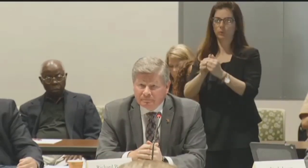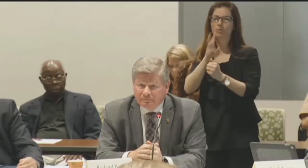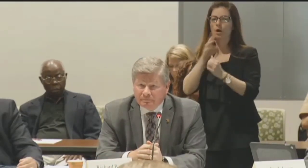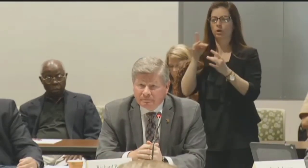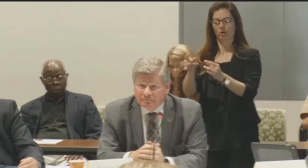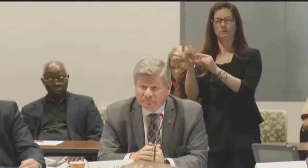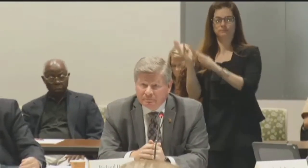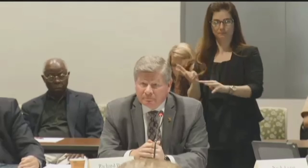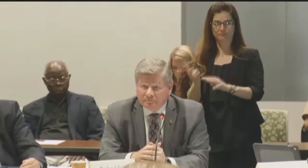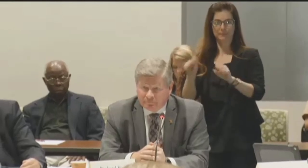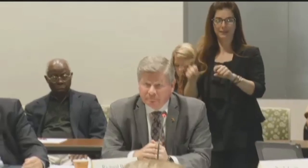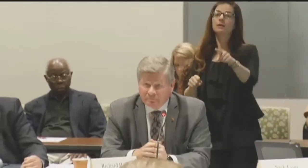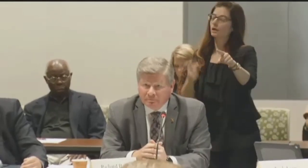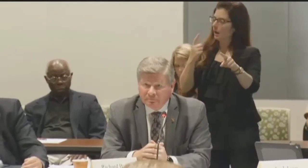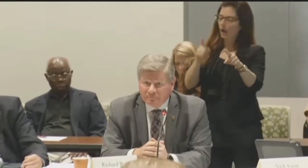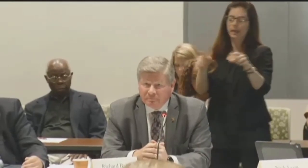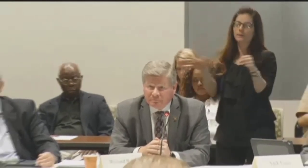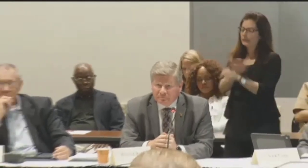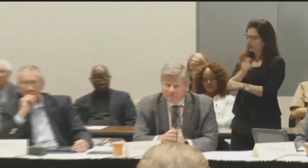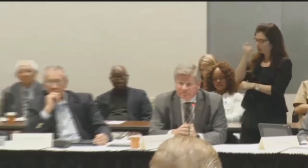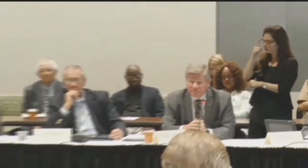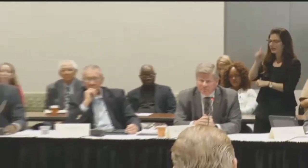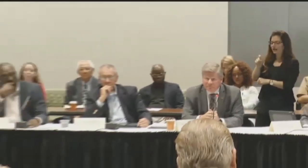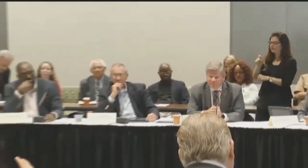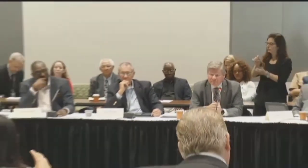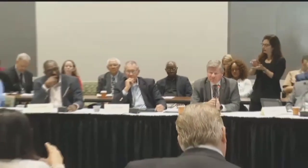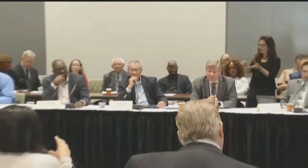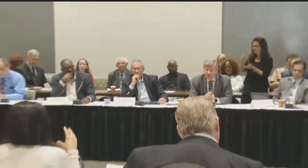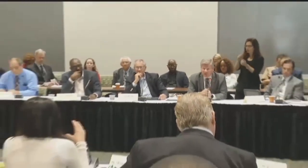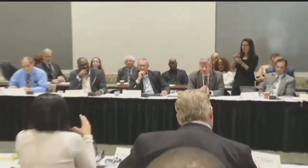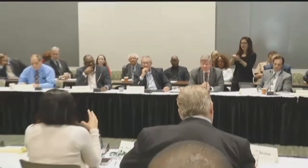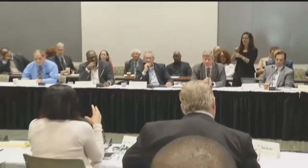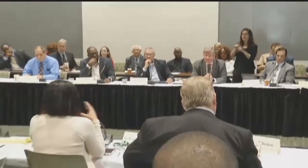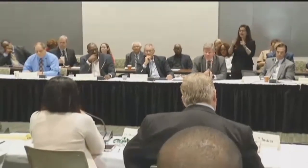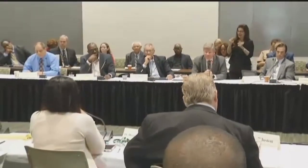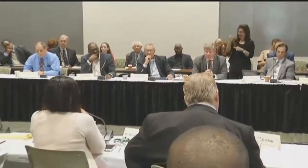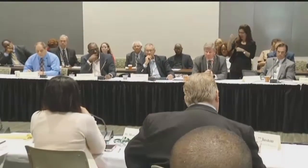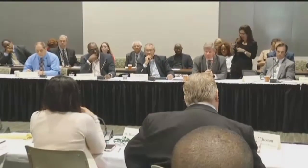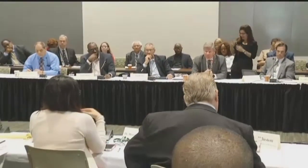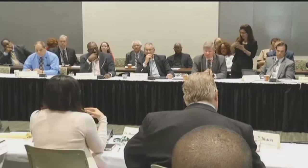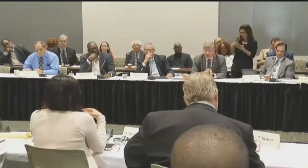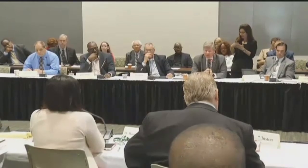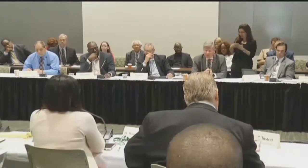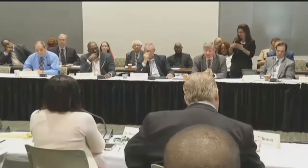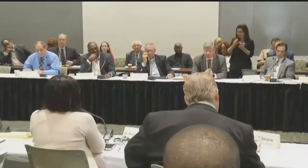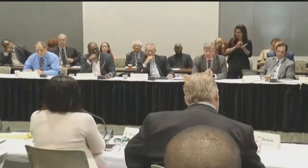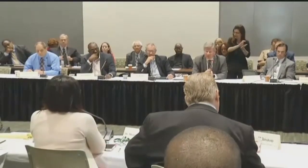our infrastructure, which is old and aging and oversized, but even half of that money, if half of that went to some sort of